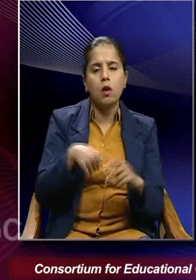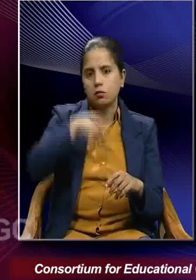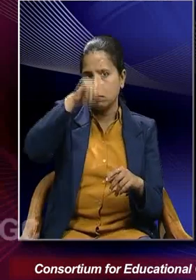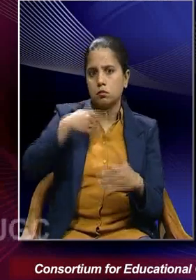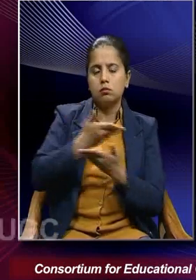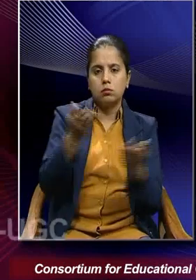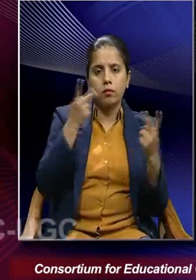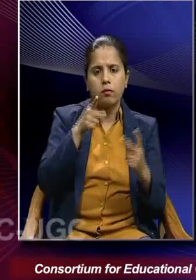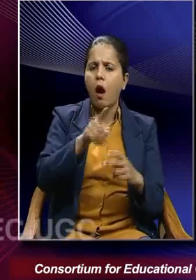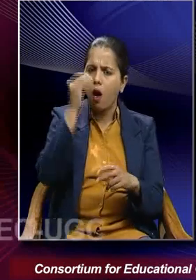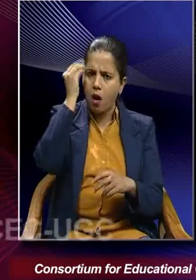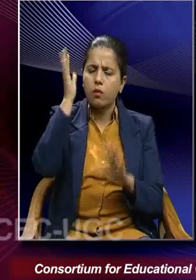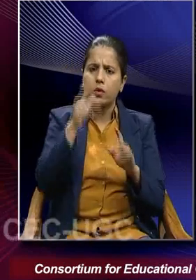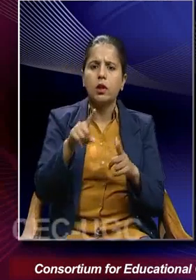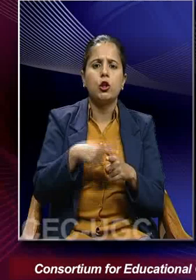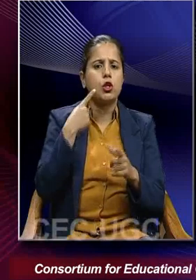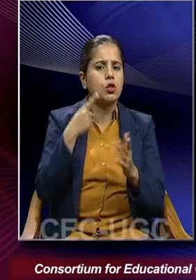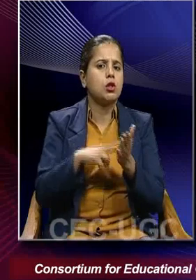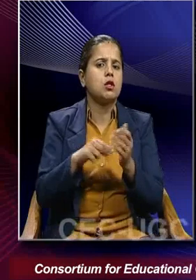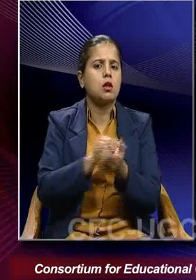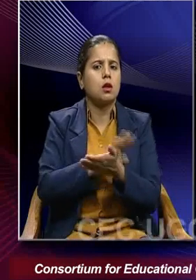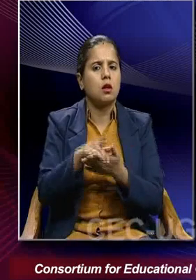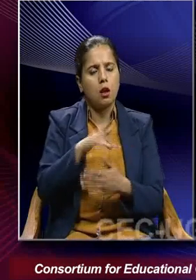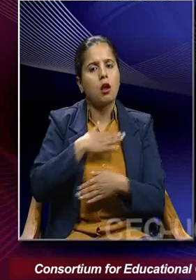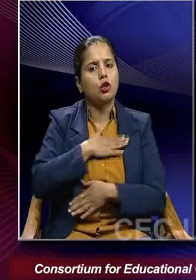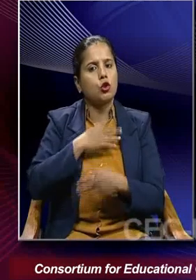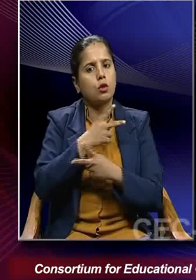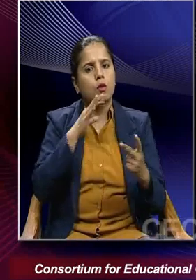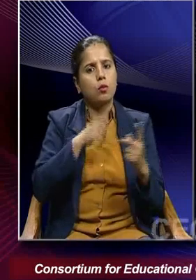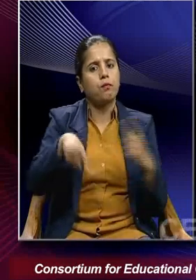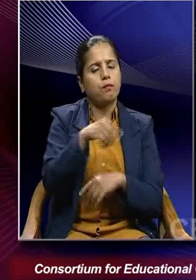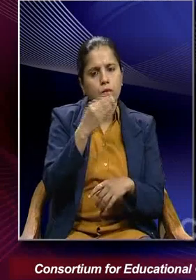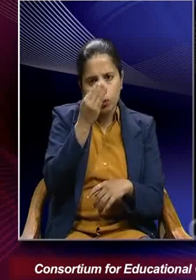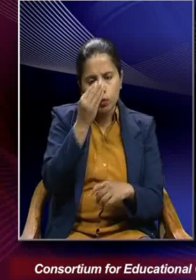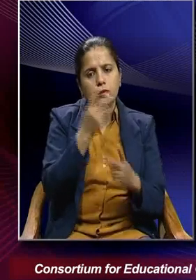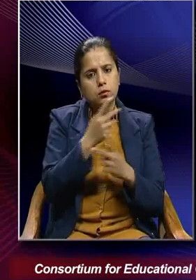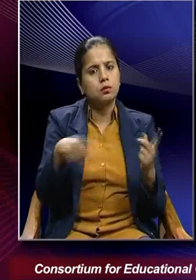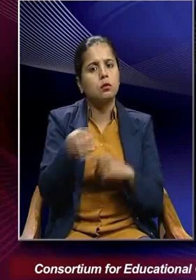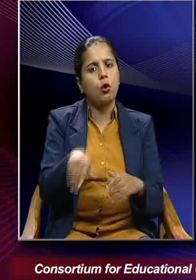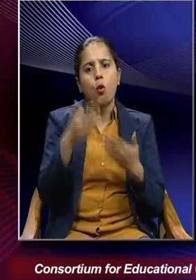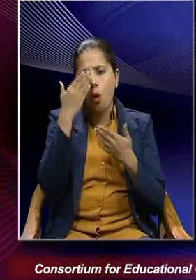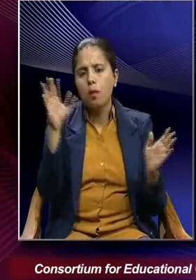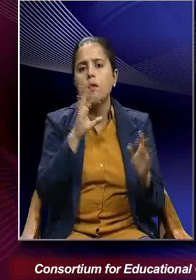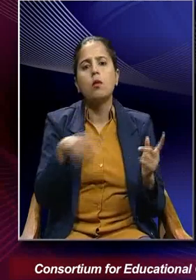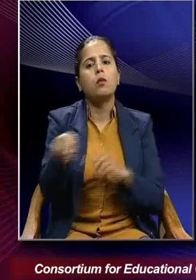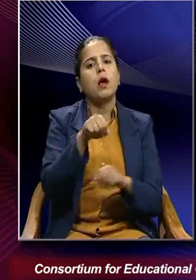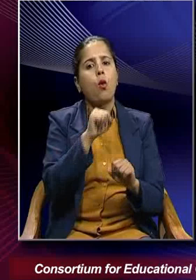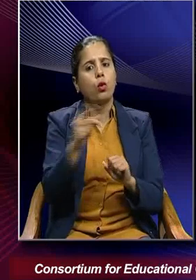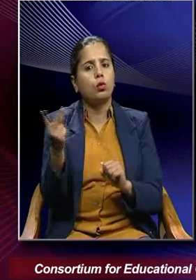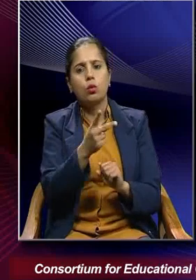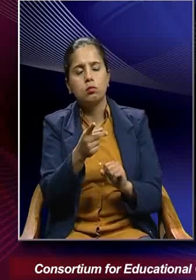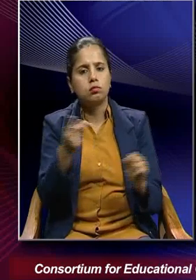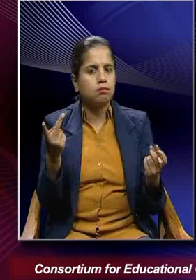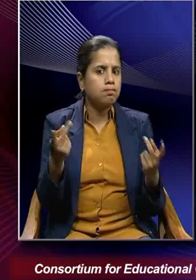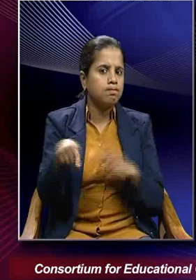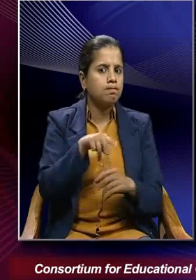he was aware that Jinnah did enjoy popular support among the Muslims, and that an open conflict between him and the